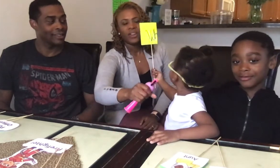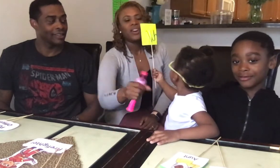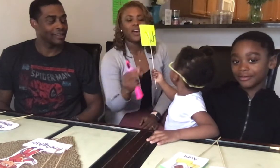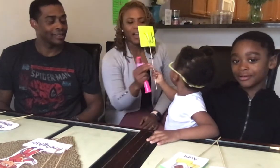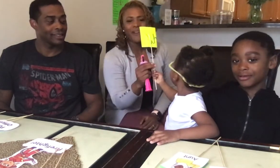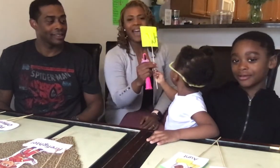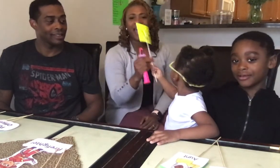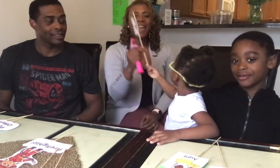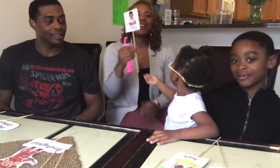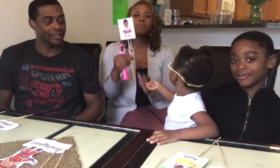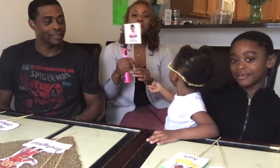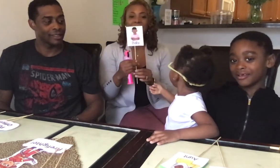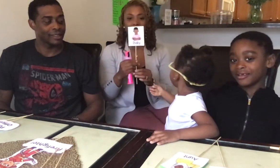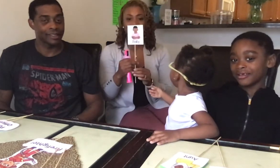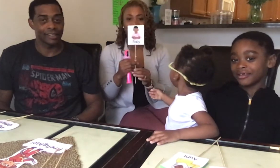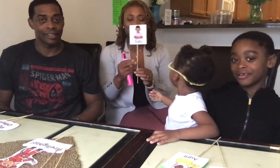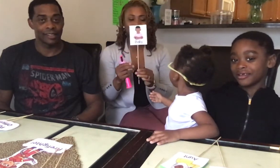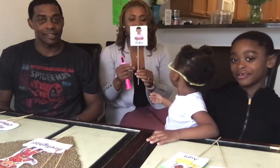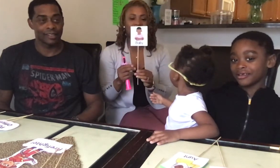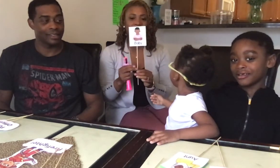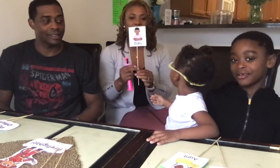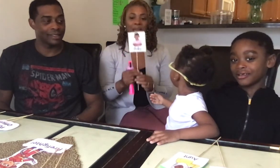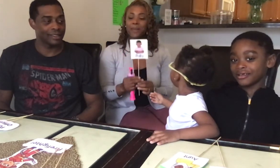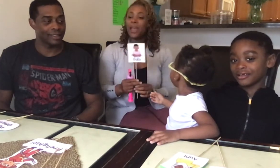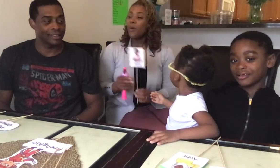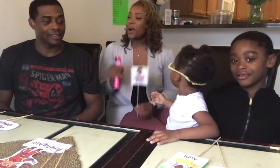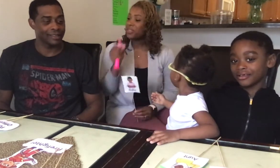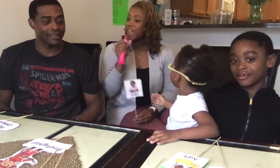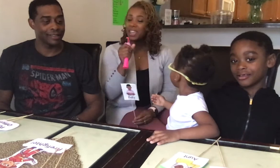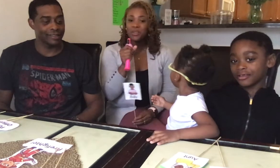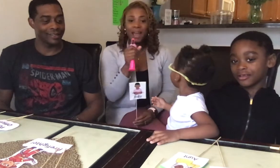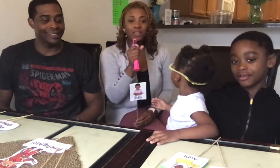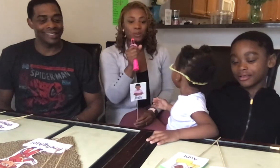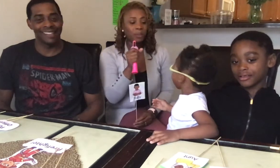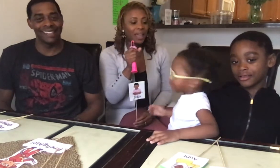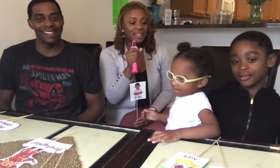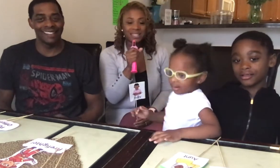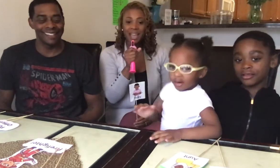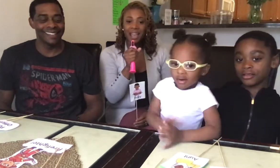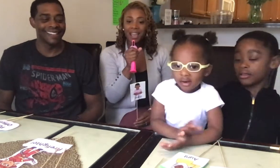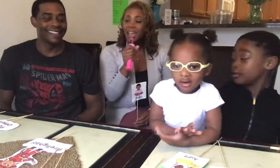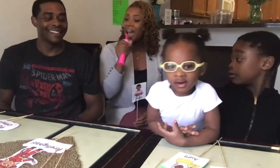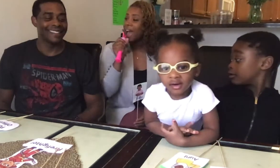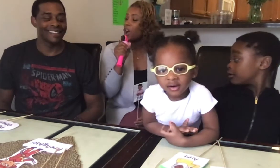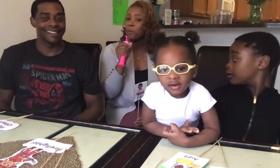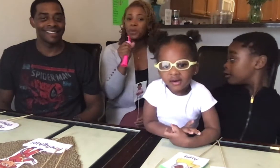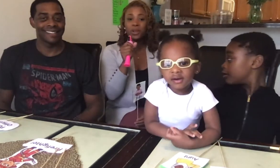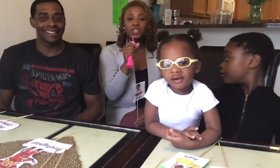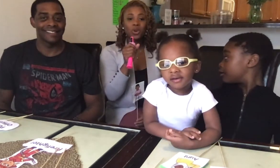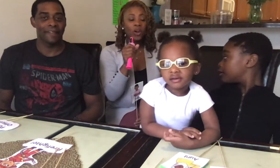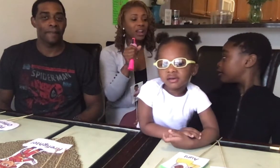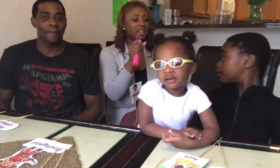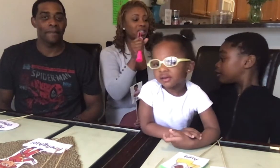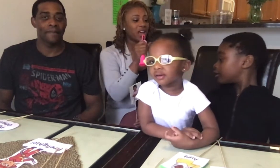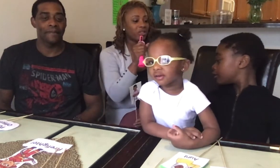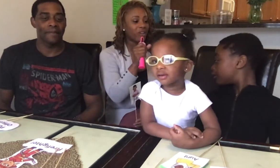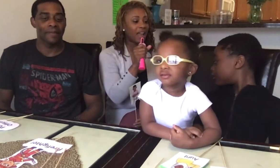All right, baby. That's the sign for baby. Well, thank you guys for playing today. I hope you enjoyed another round